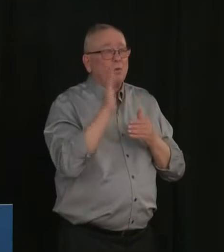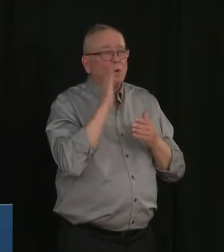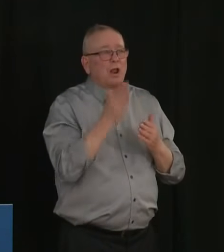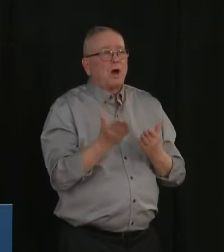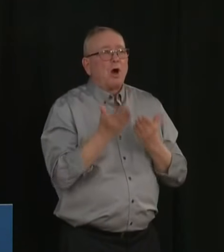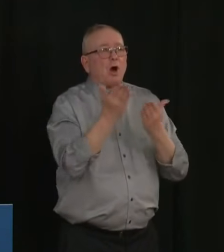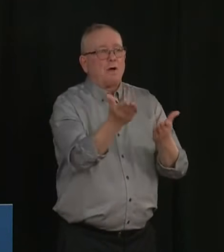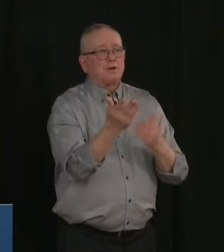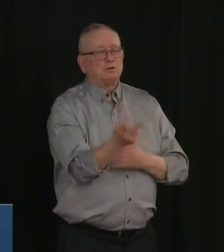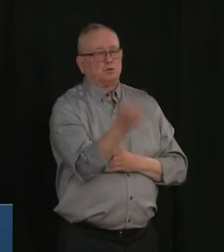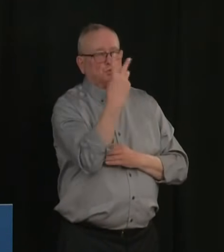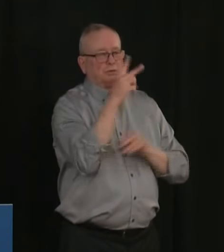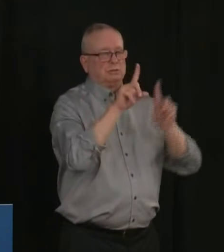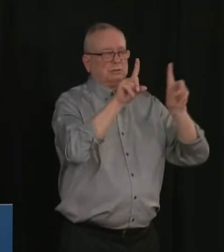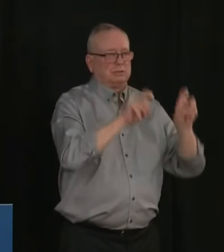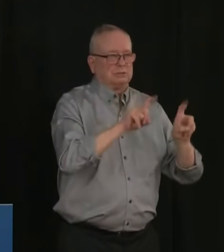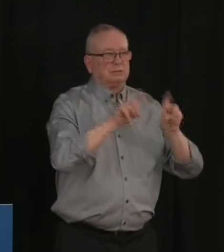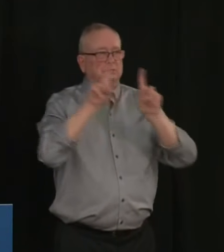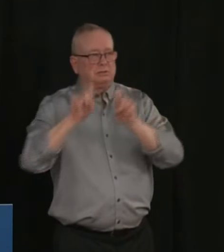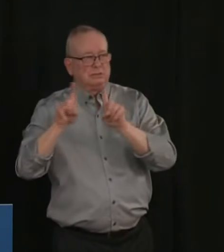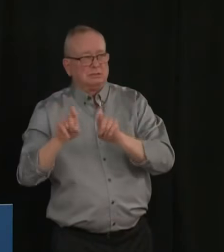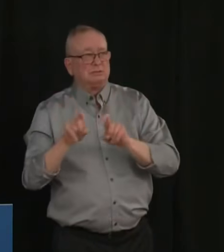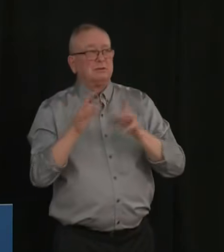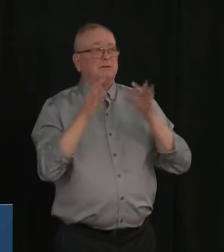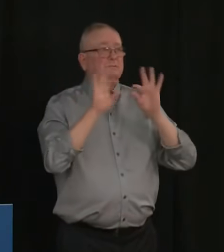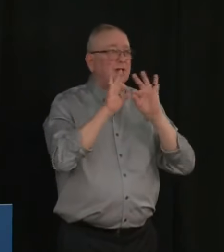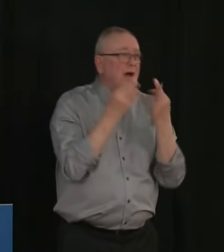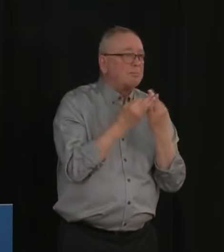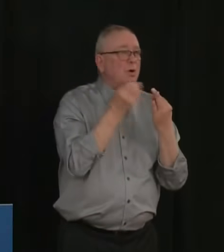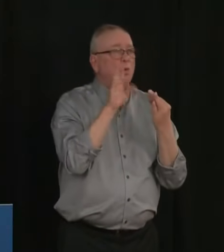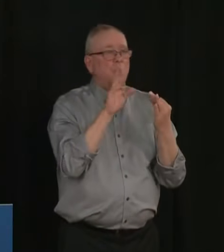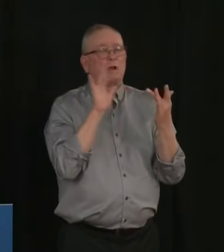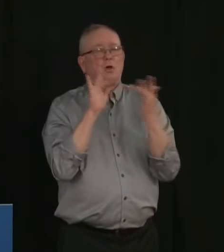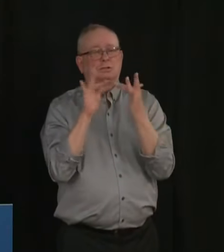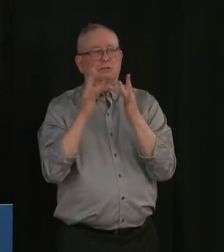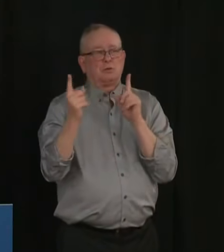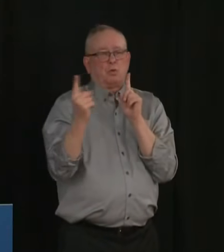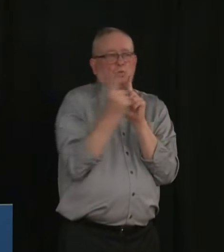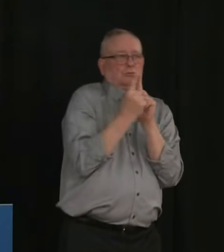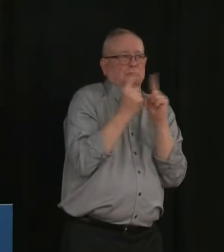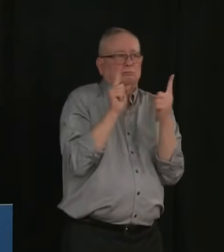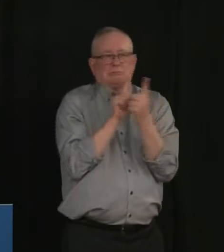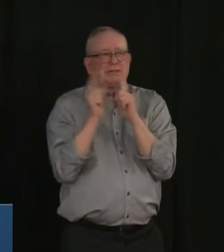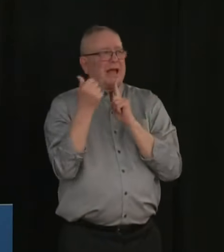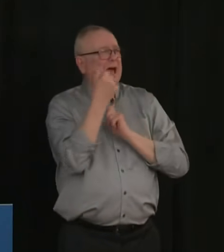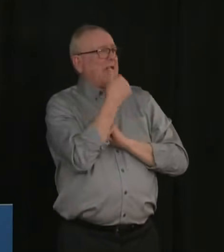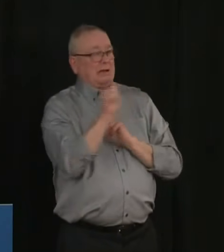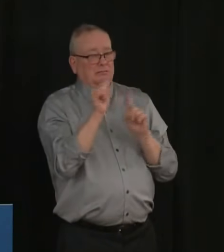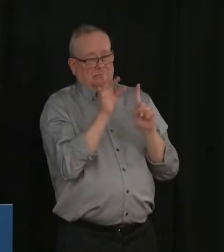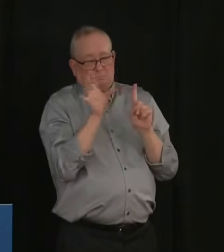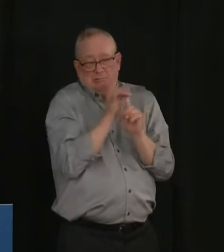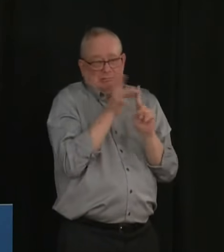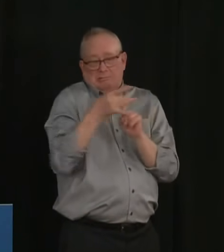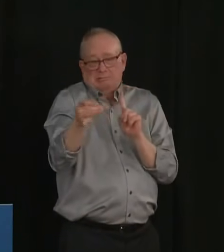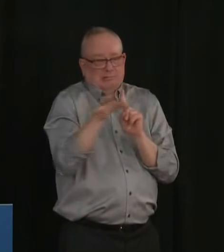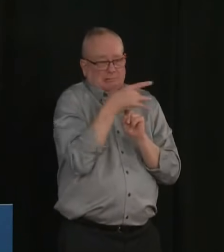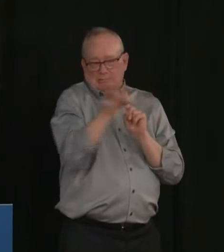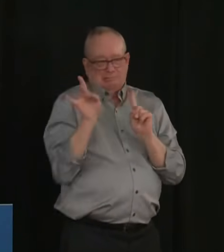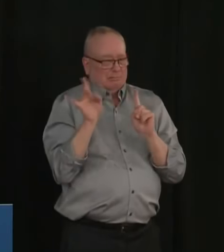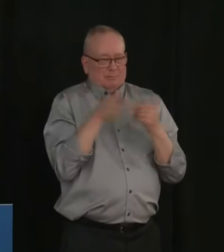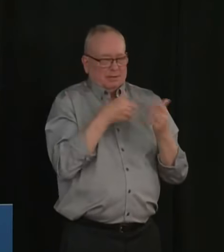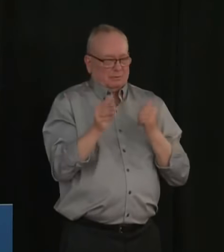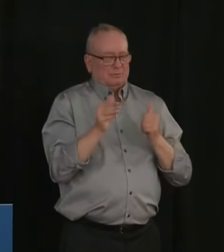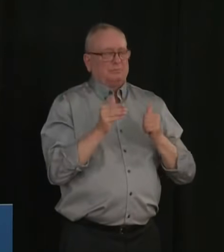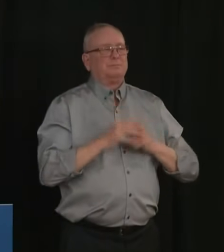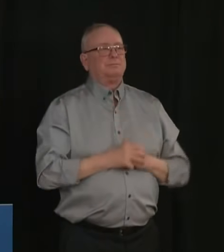of all confirmed cases, regardless of what kind of COVID strain they may have been exposed to. If you